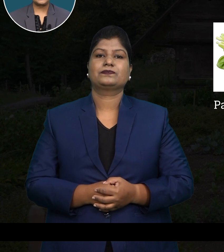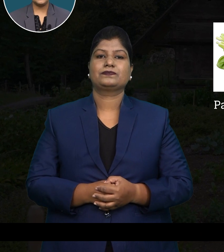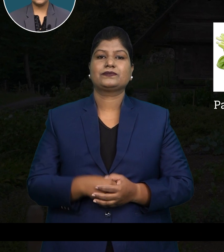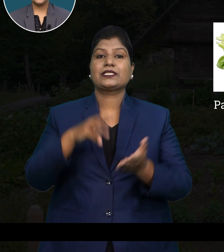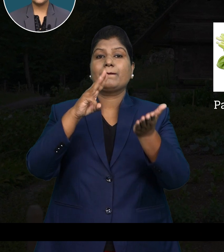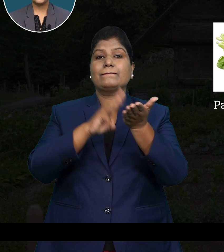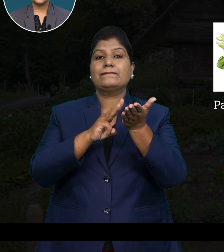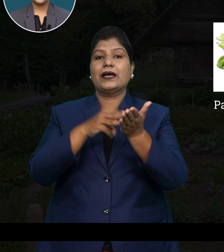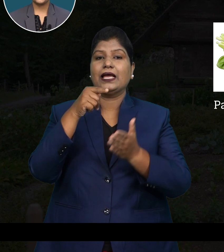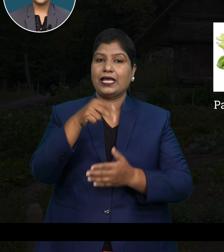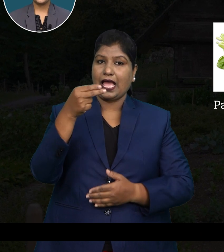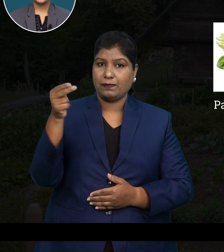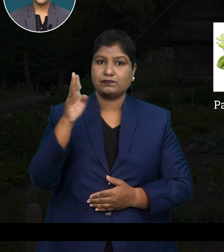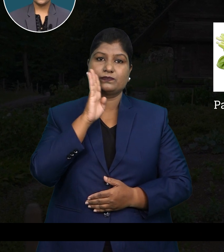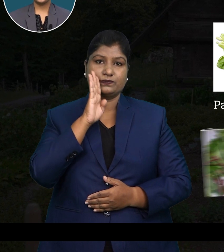methi,